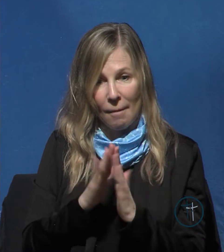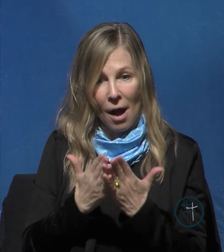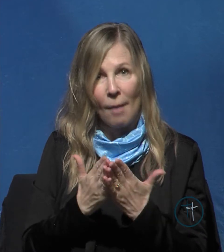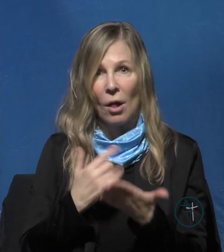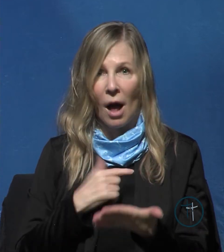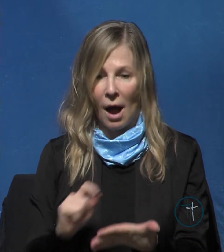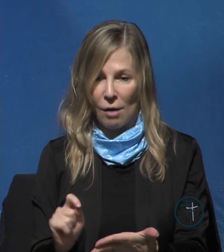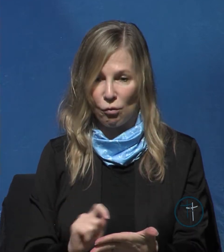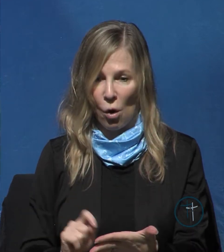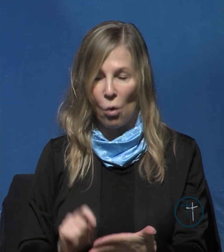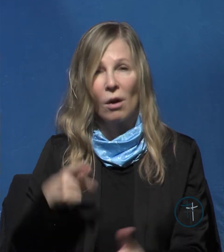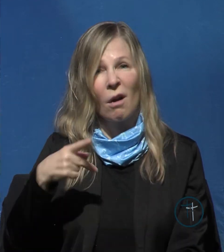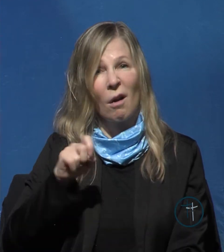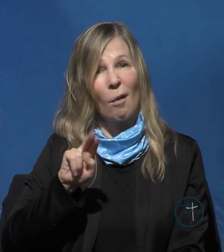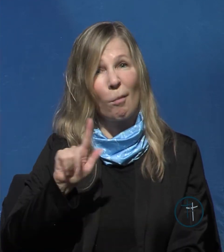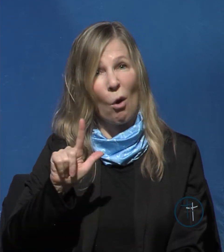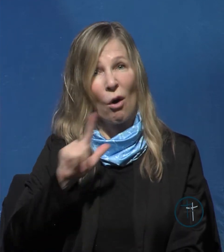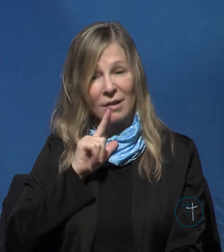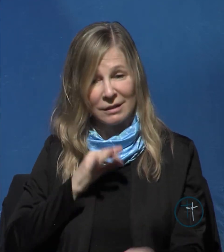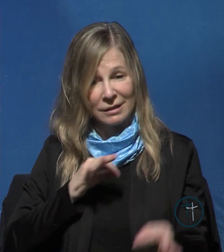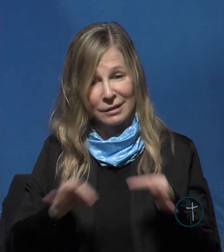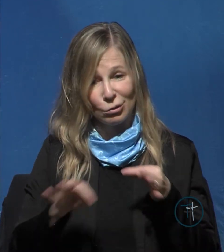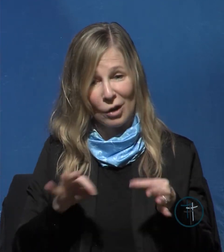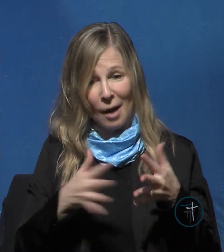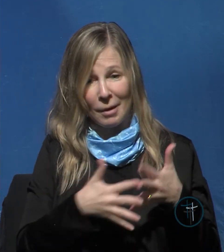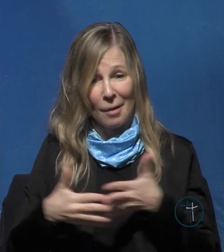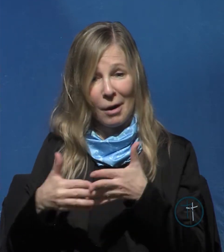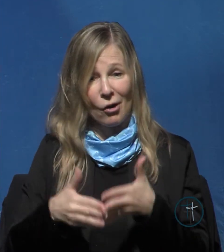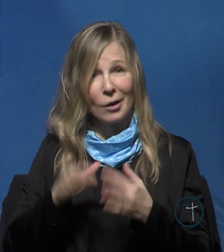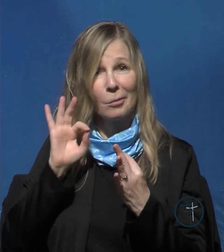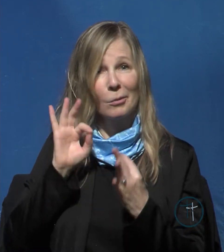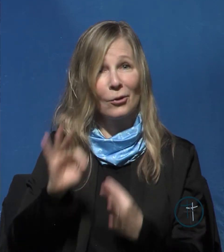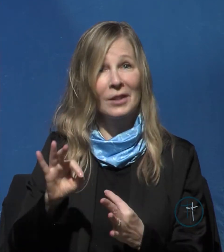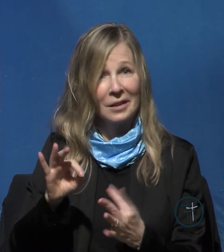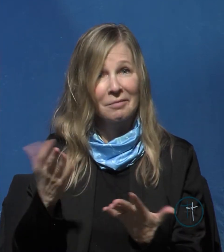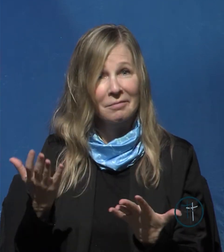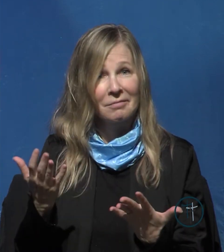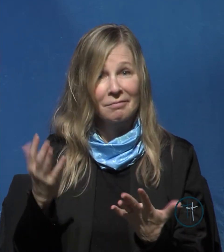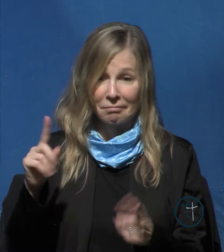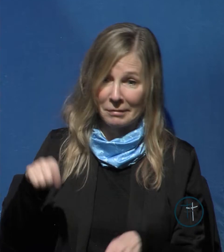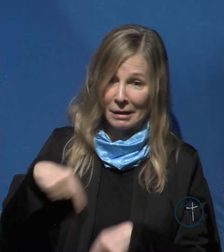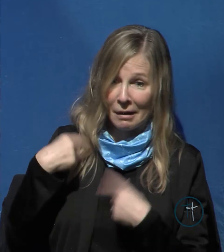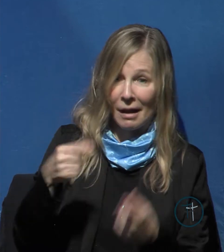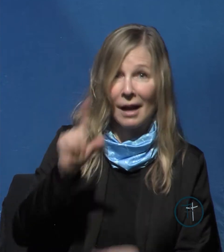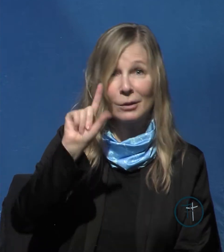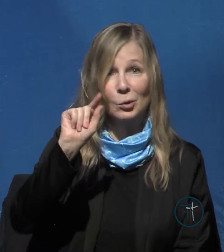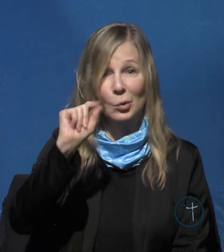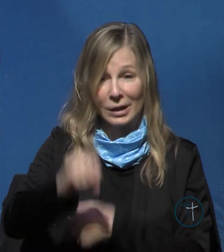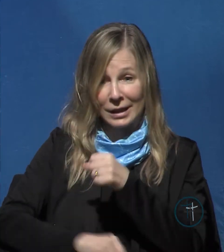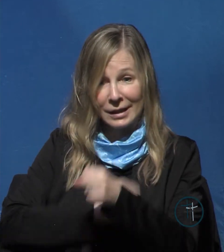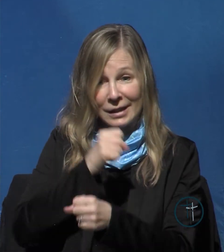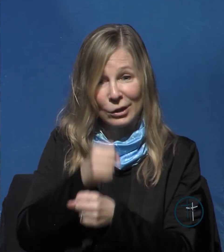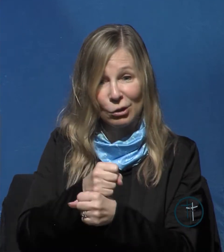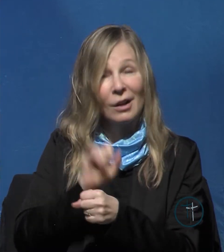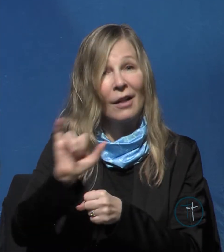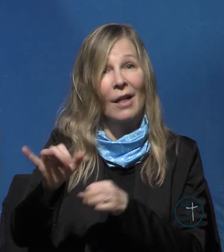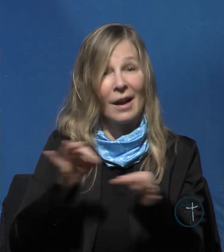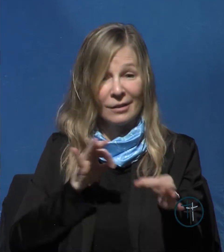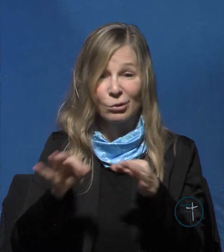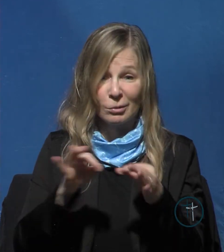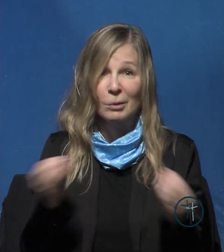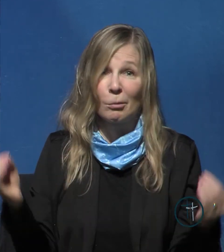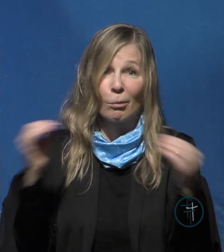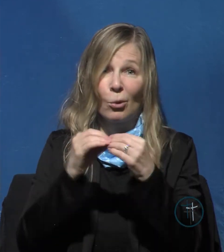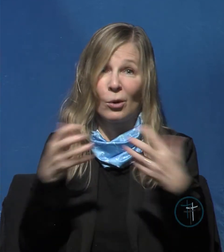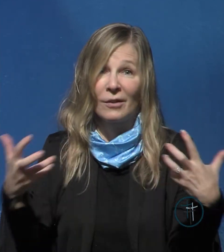"Paul described America perfectly." And over the last 20 plus years, the description is not less apt, it's more